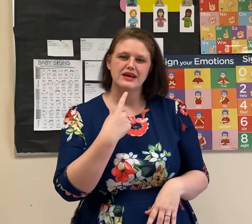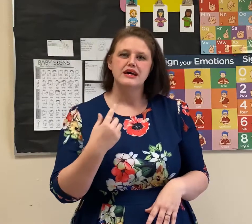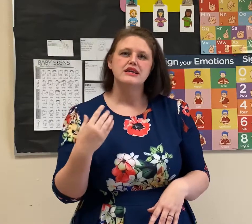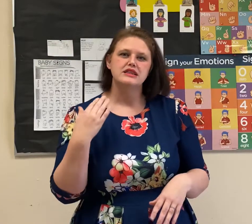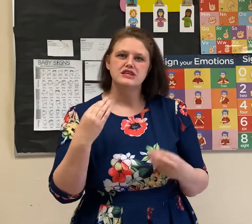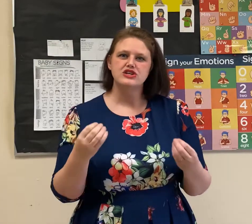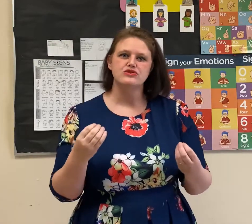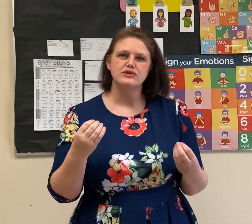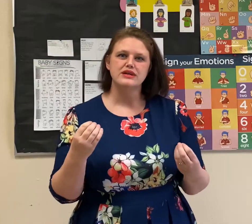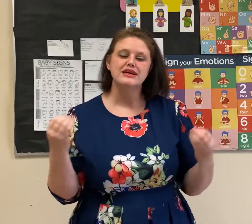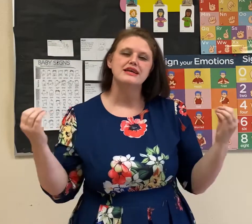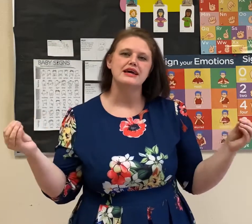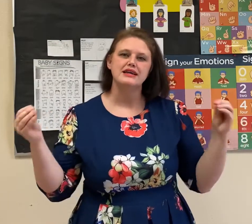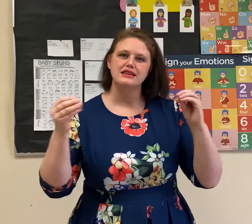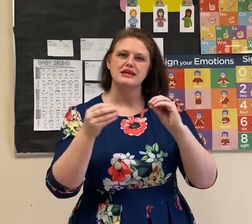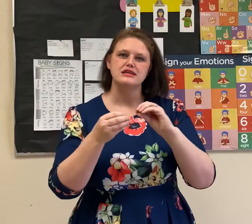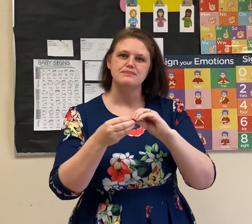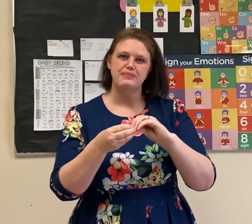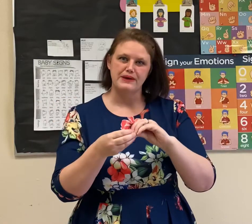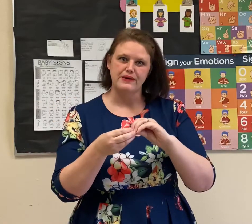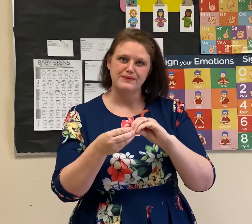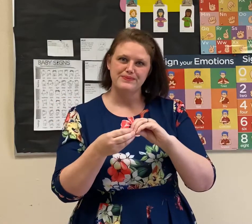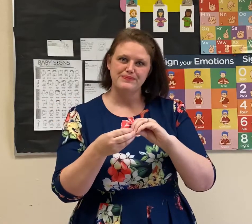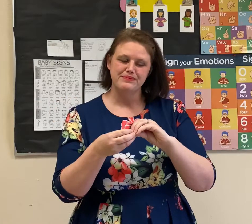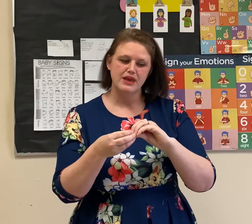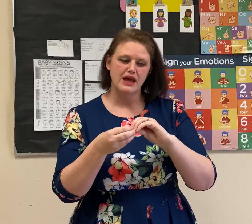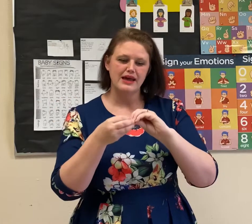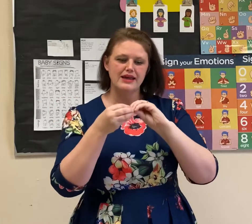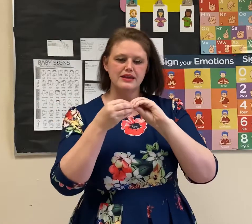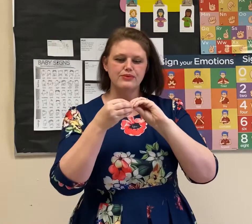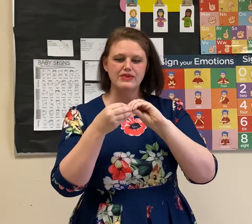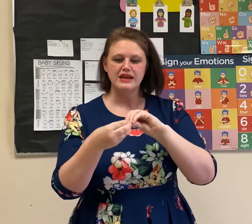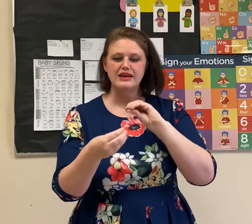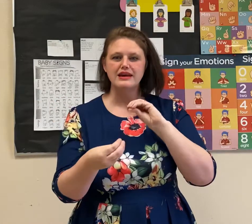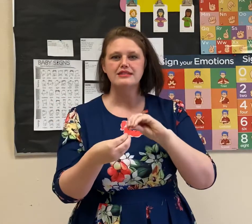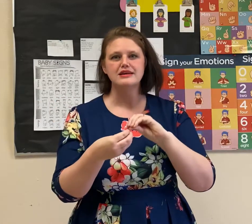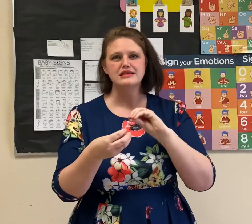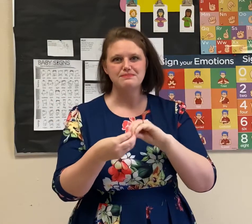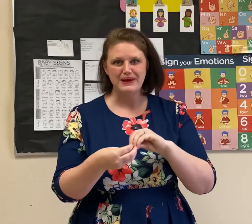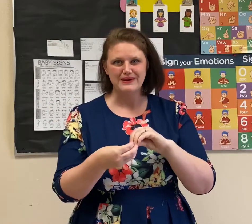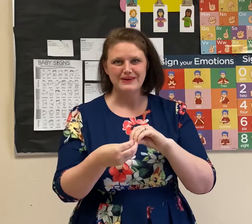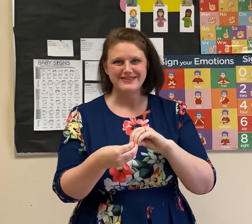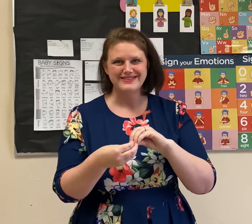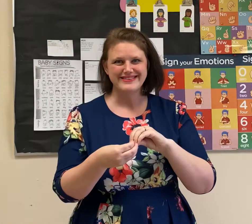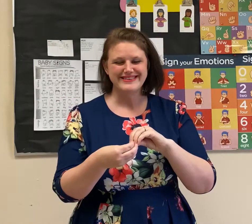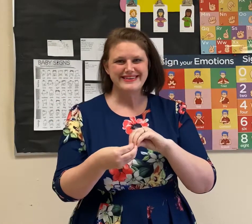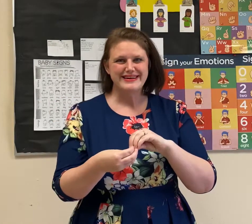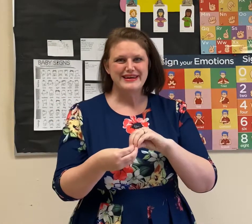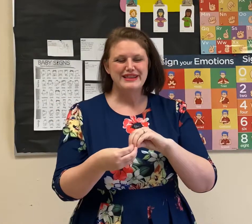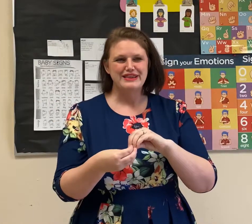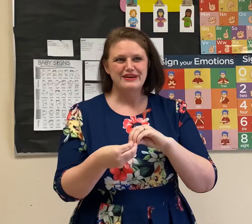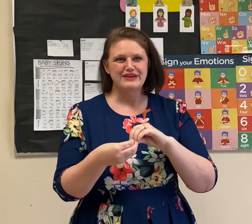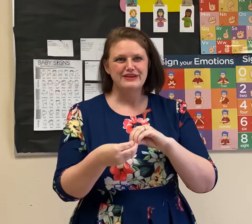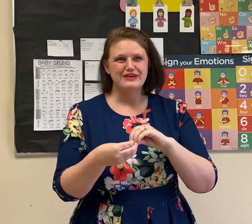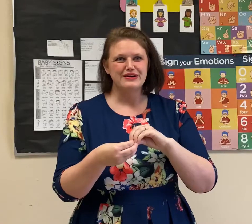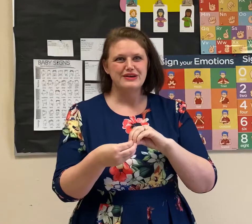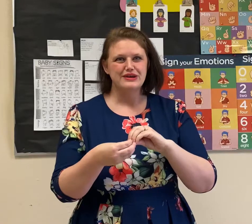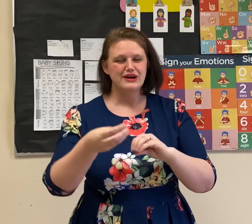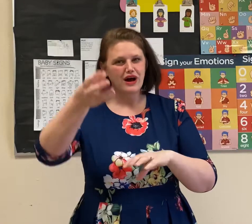the children connect things better. And when they connect things better, their